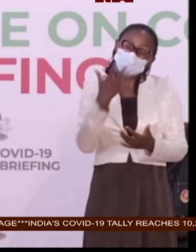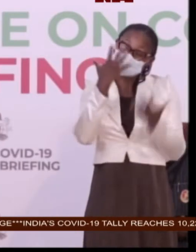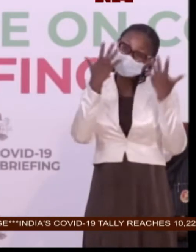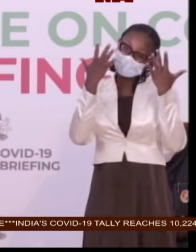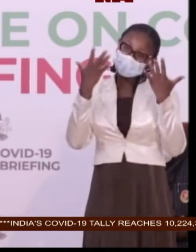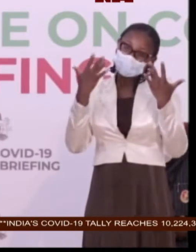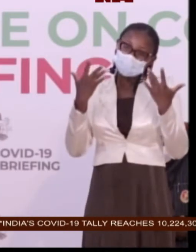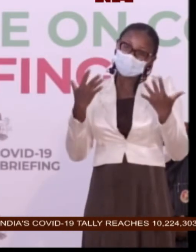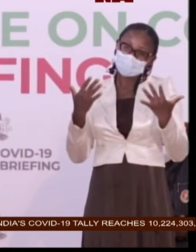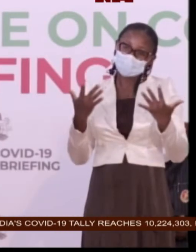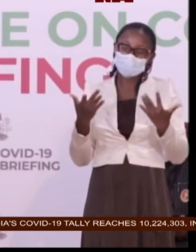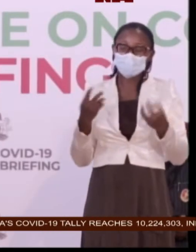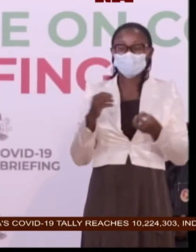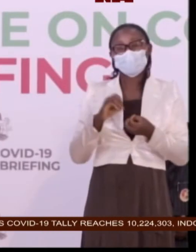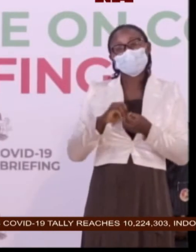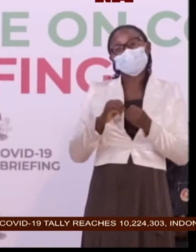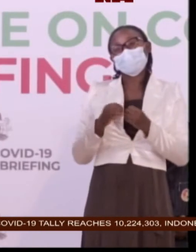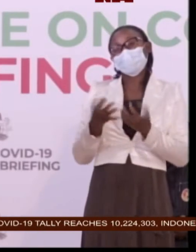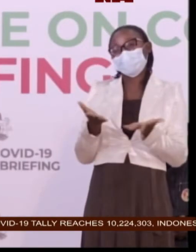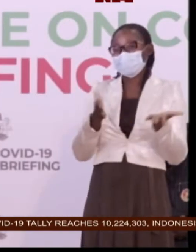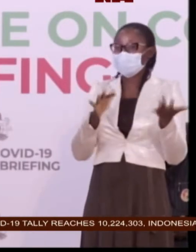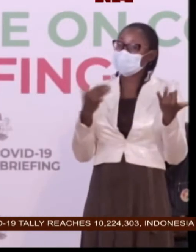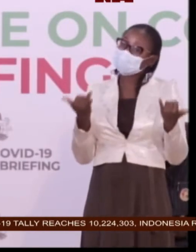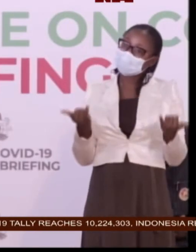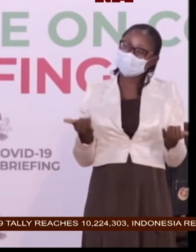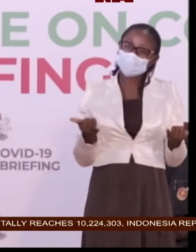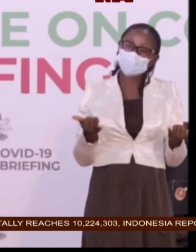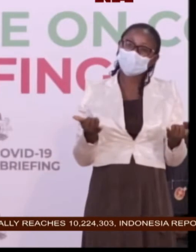71,357. Sadly, the number of deaths till date is